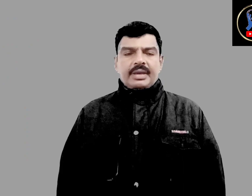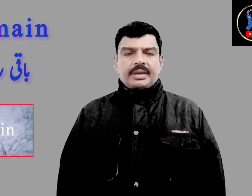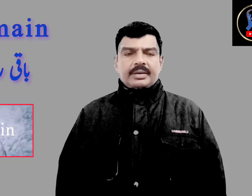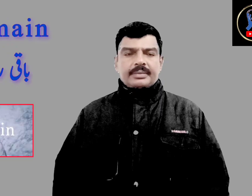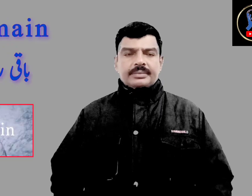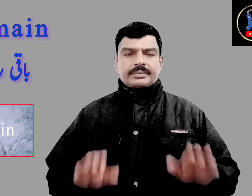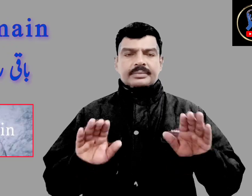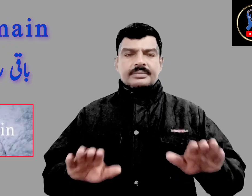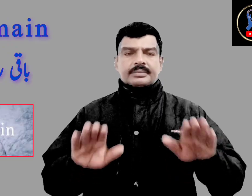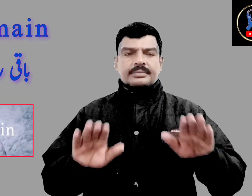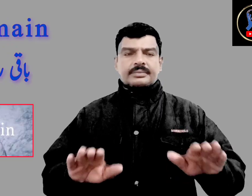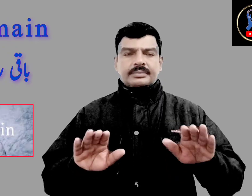remain,